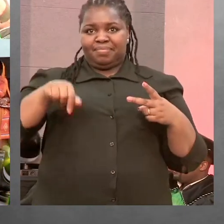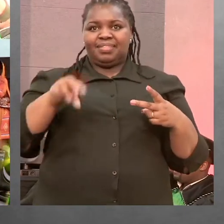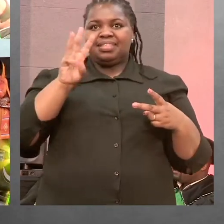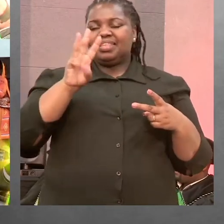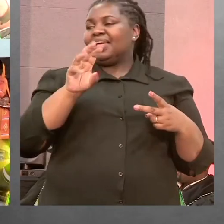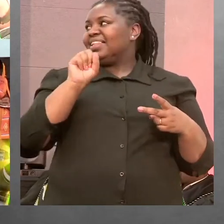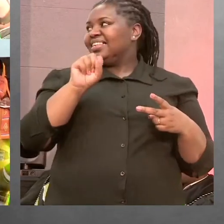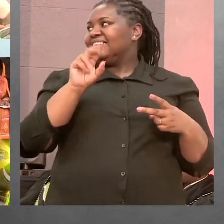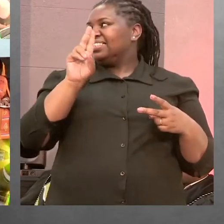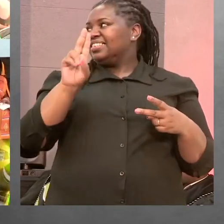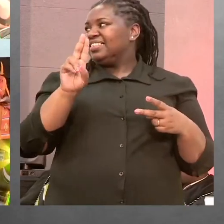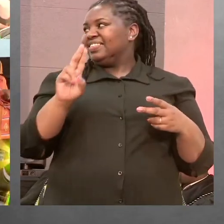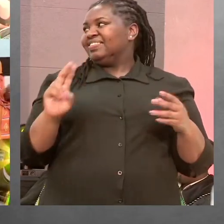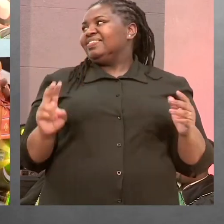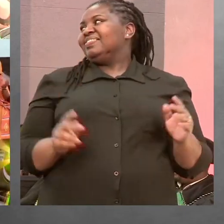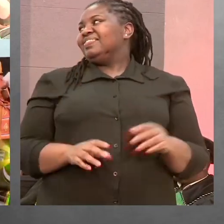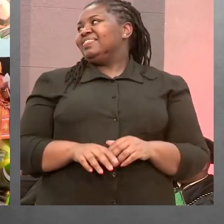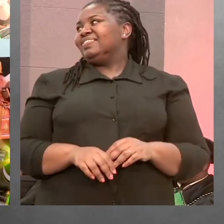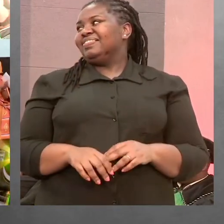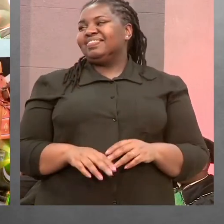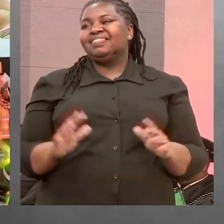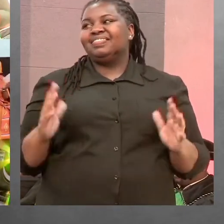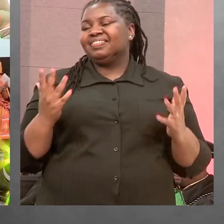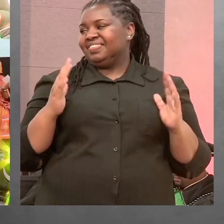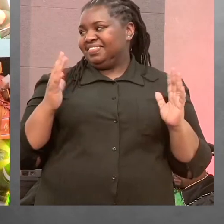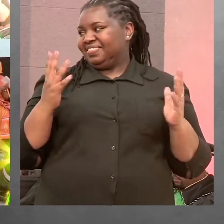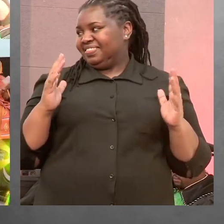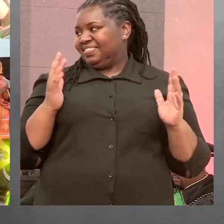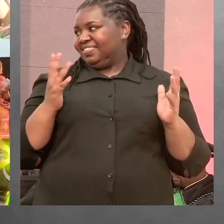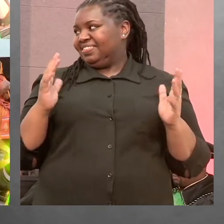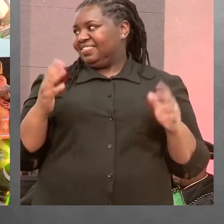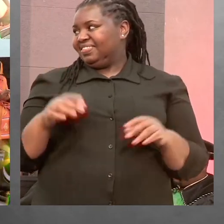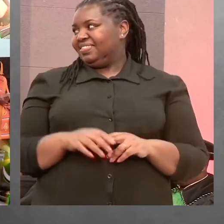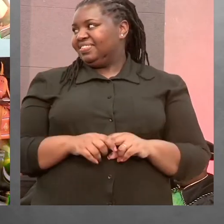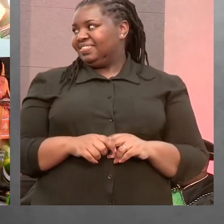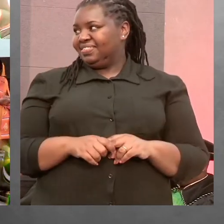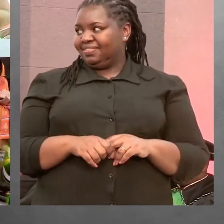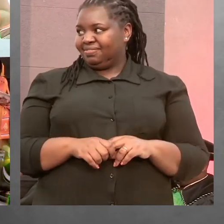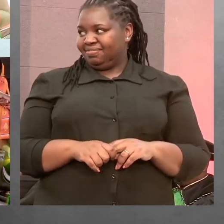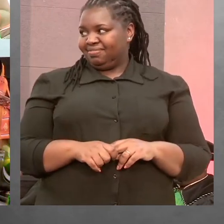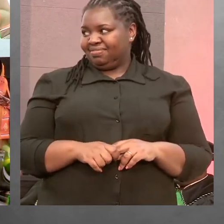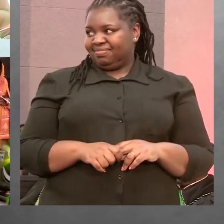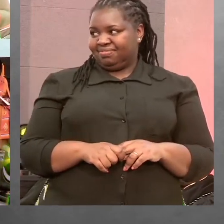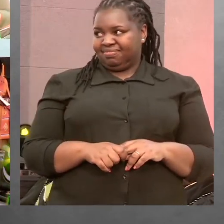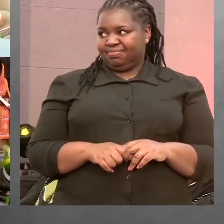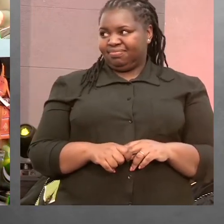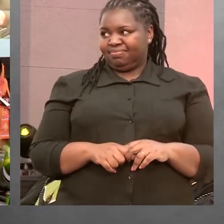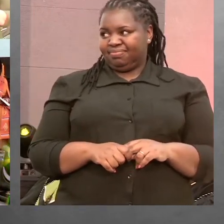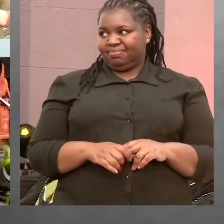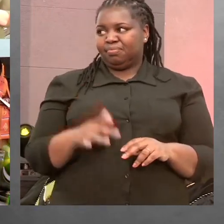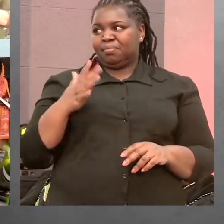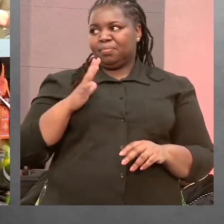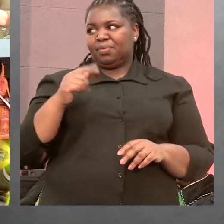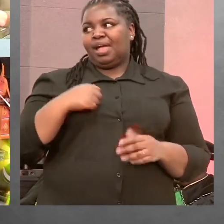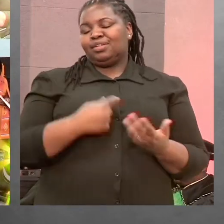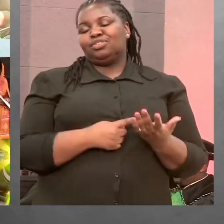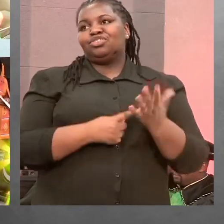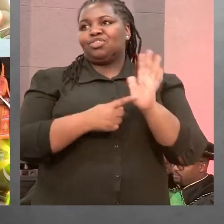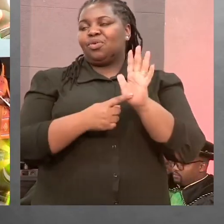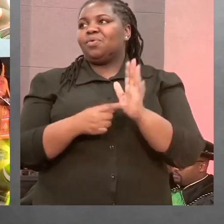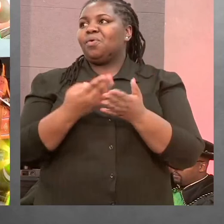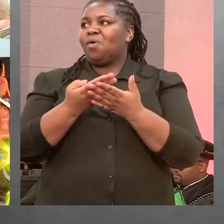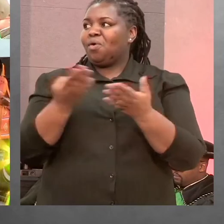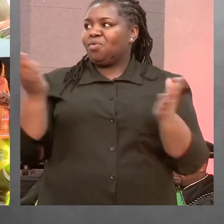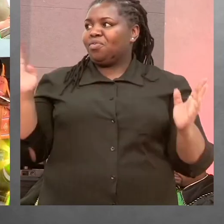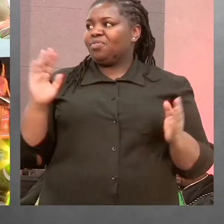Walter Sisulu University. We want to show all of you